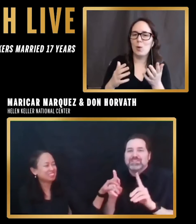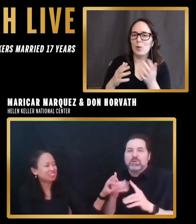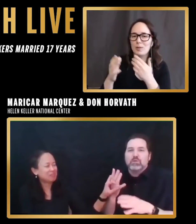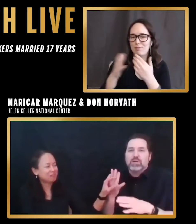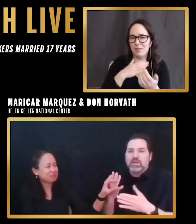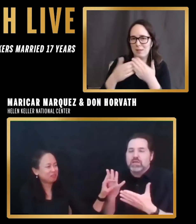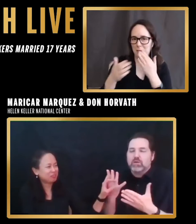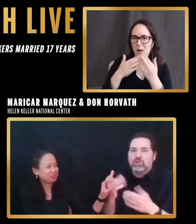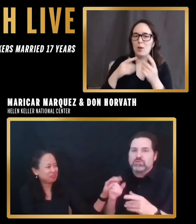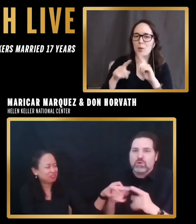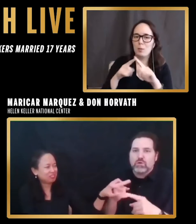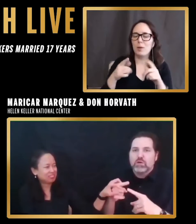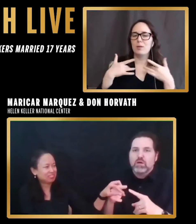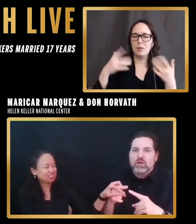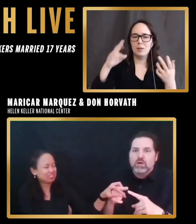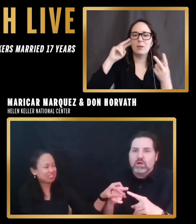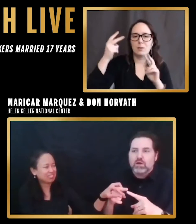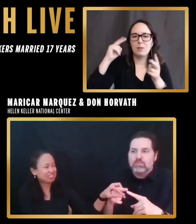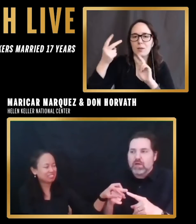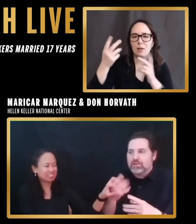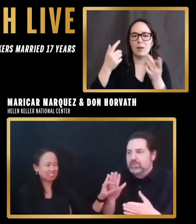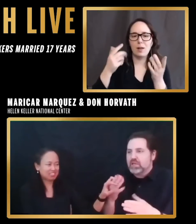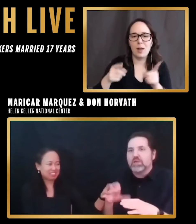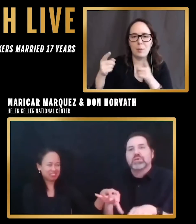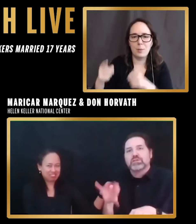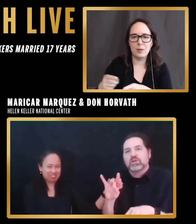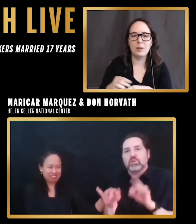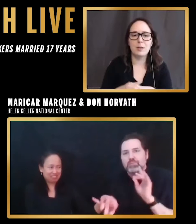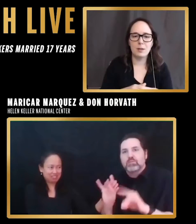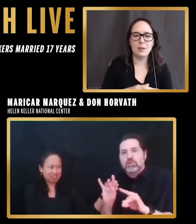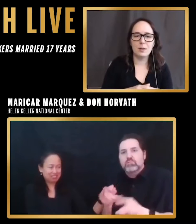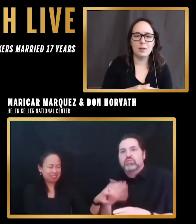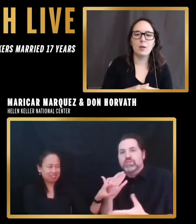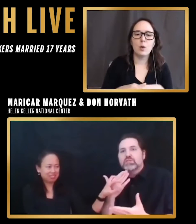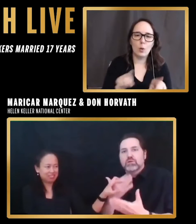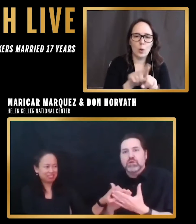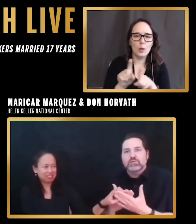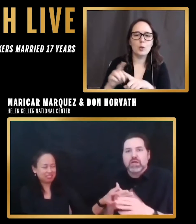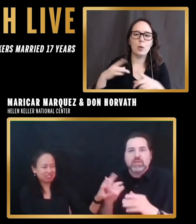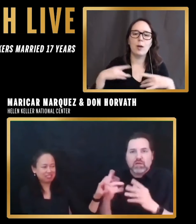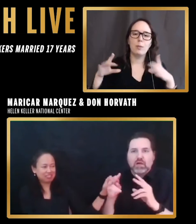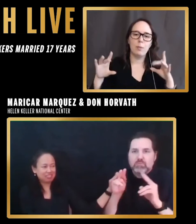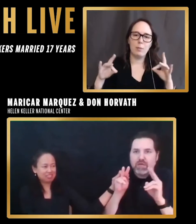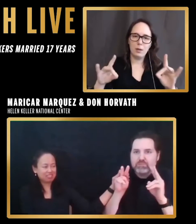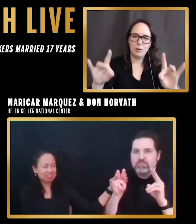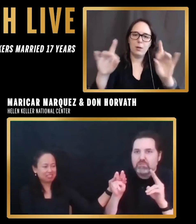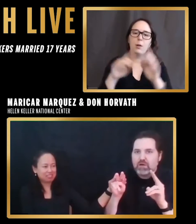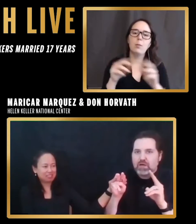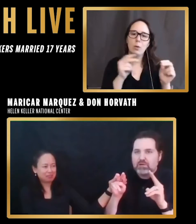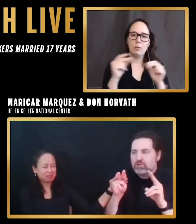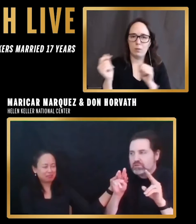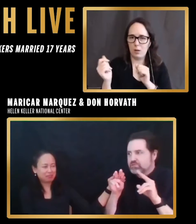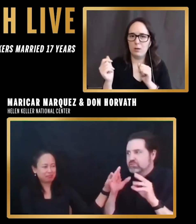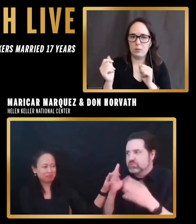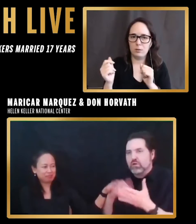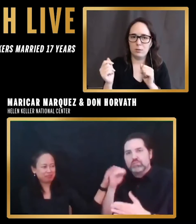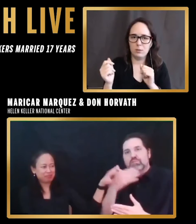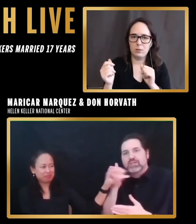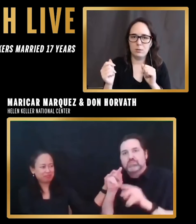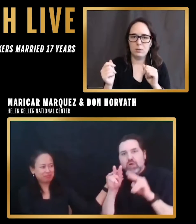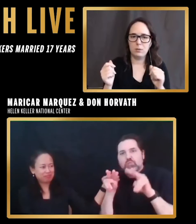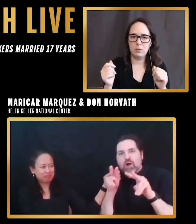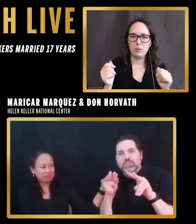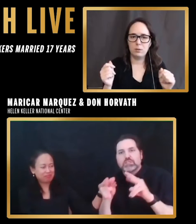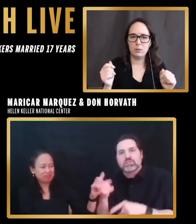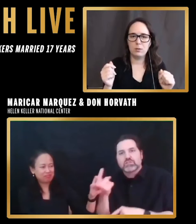but also, I think I picked it up pretty good. Like I always learn